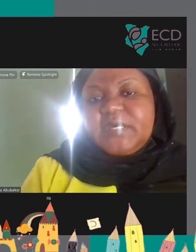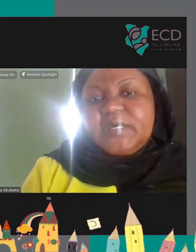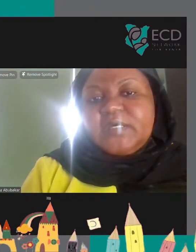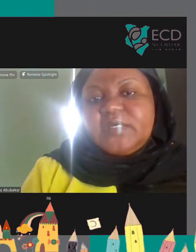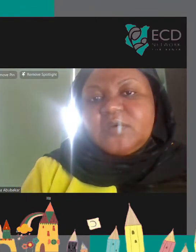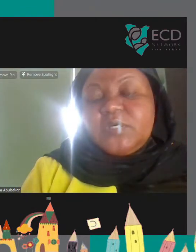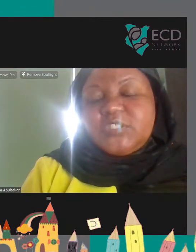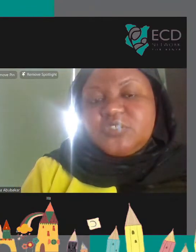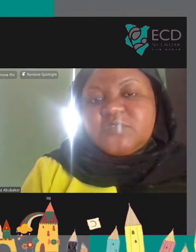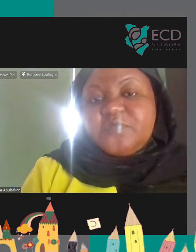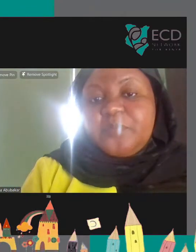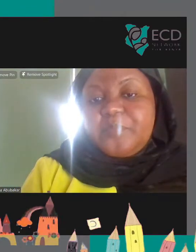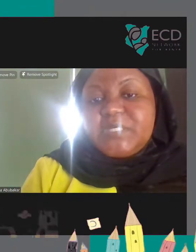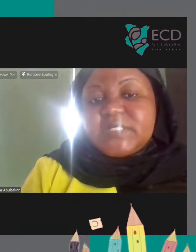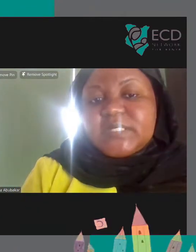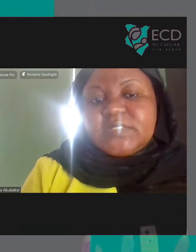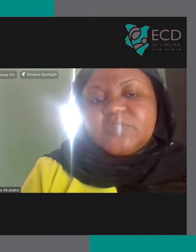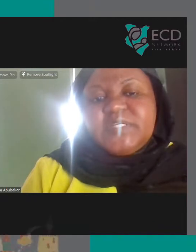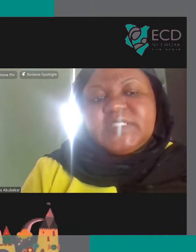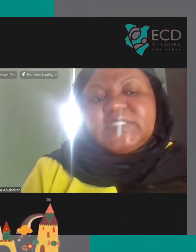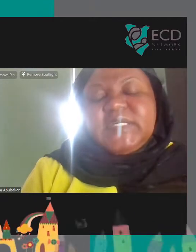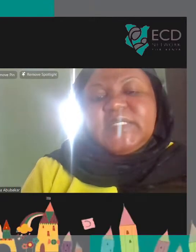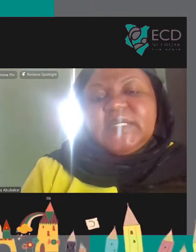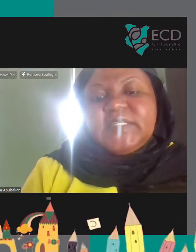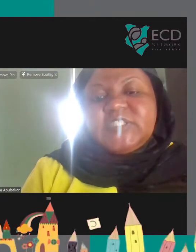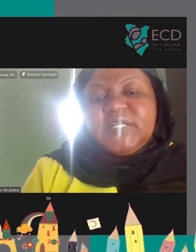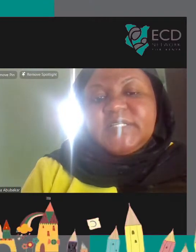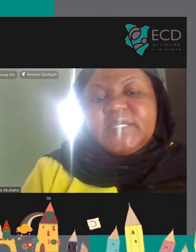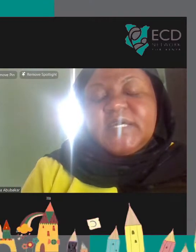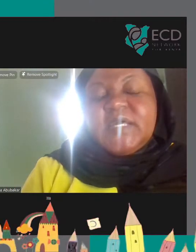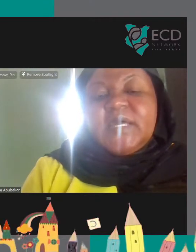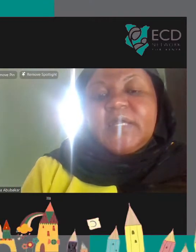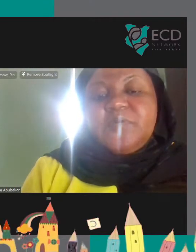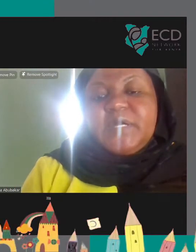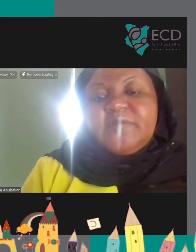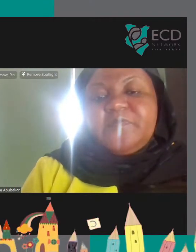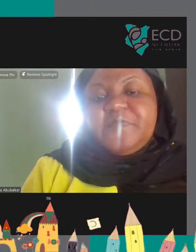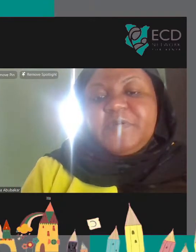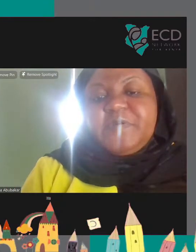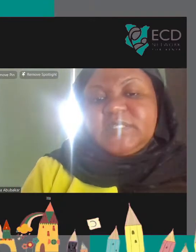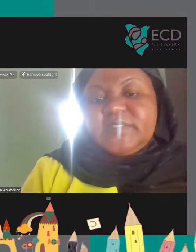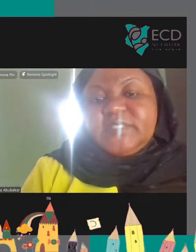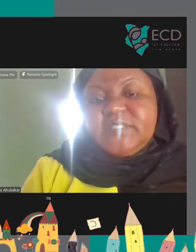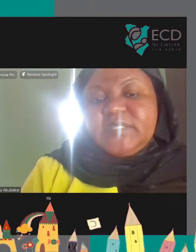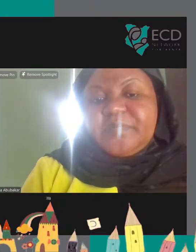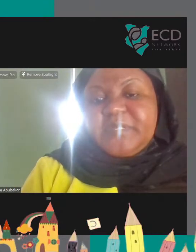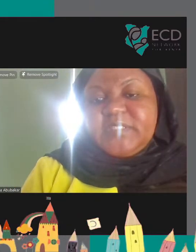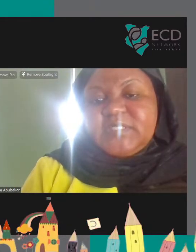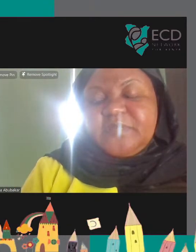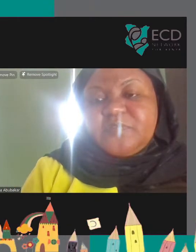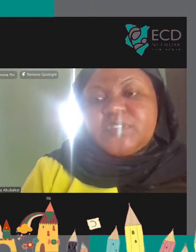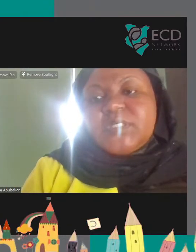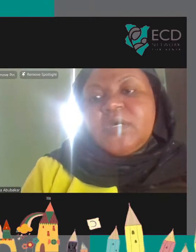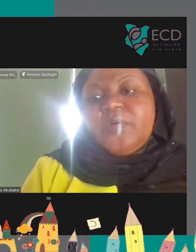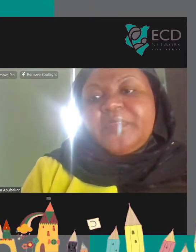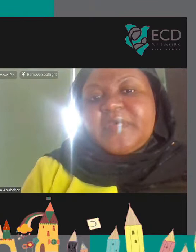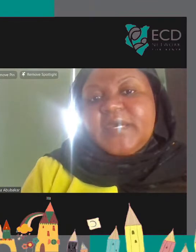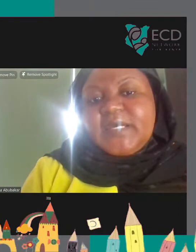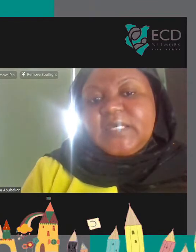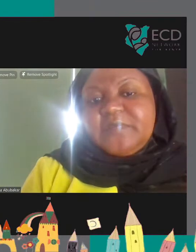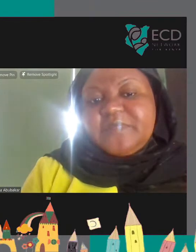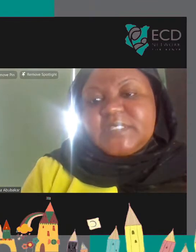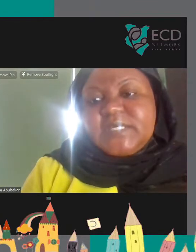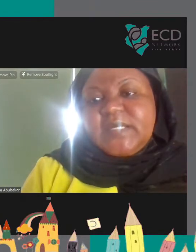of the questions from MISC to understand childcare, and we had very detailed in-depth interviews